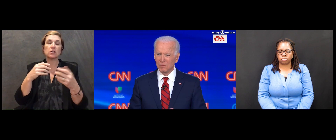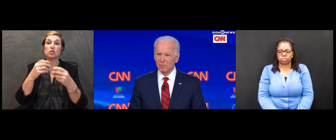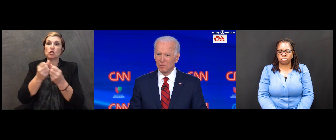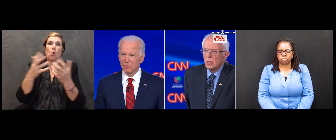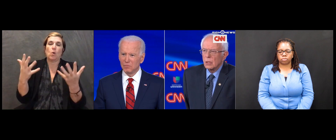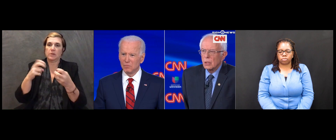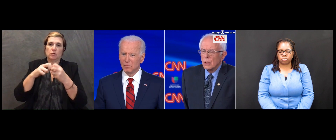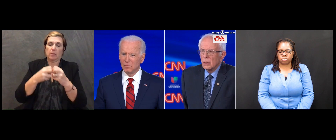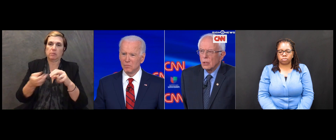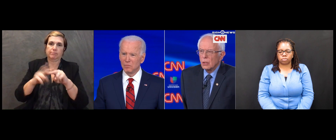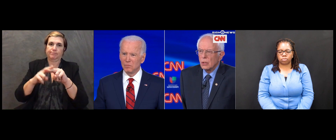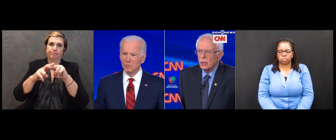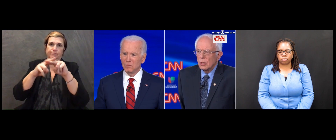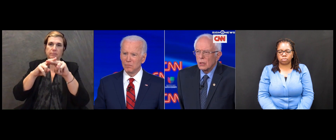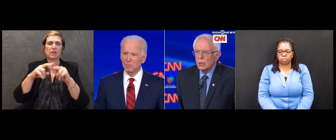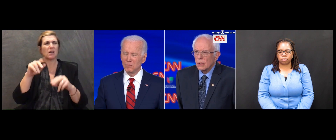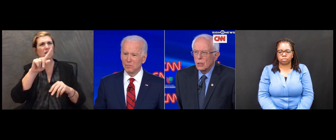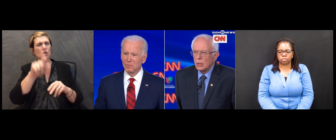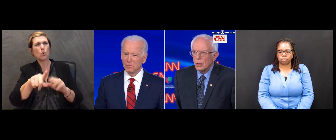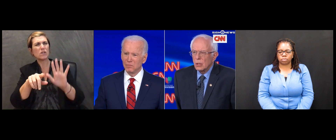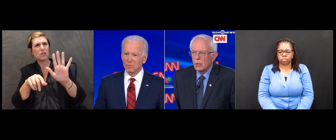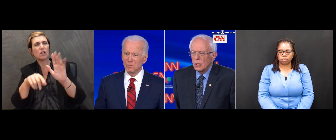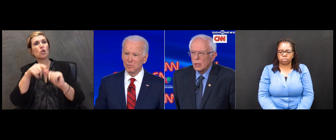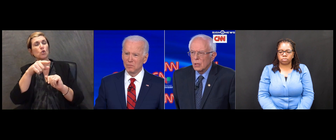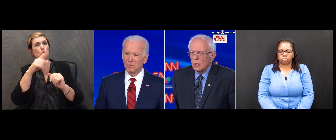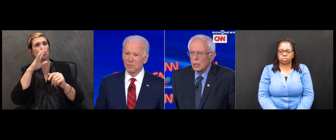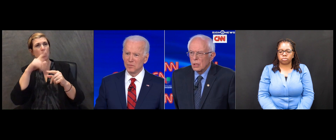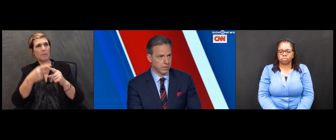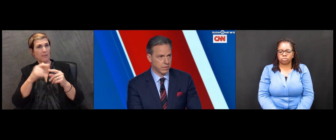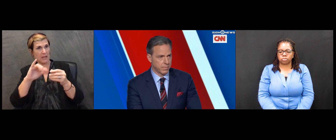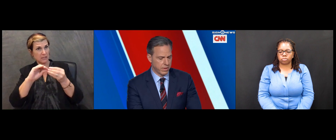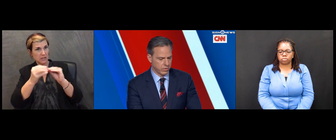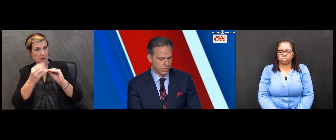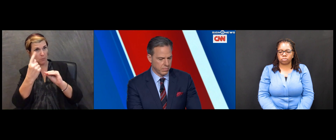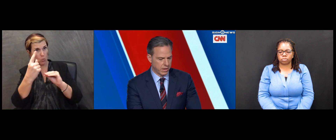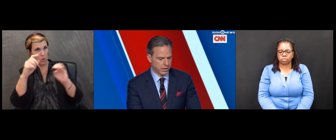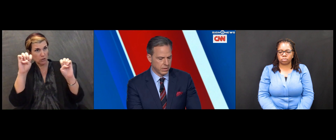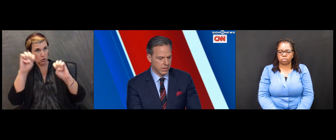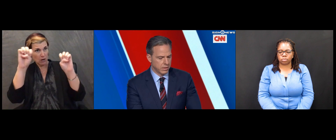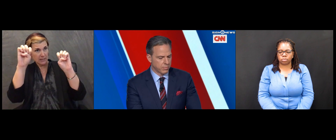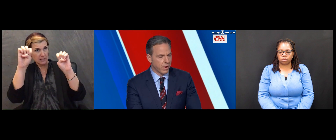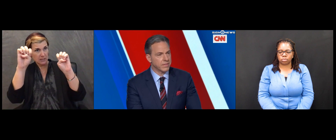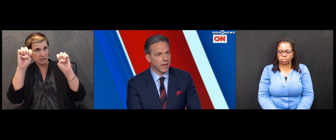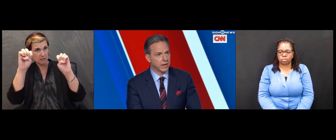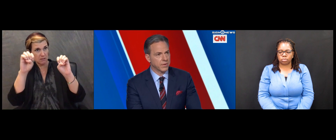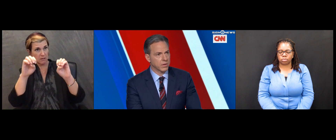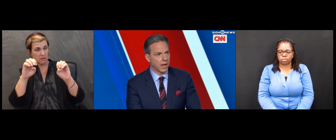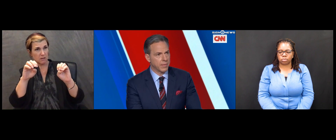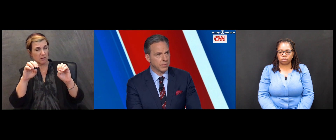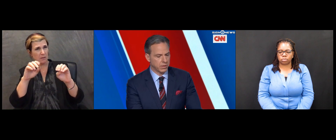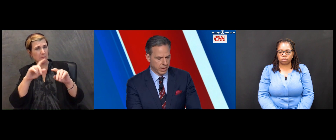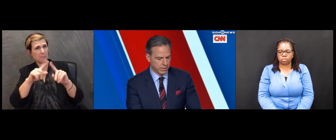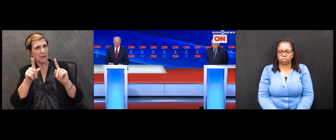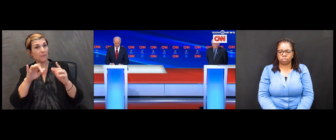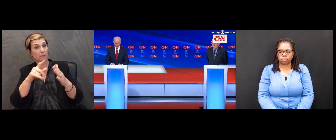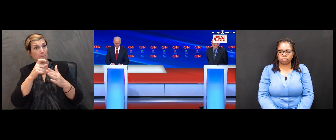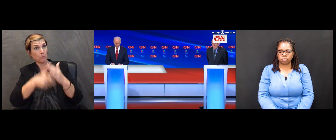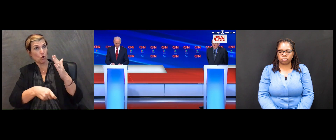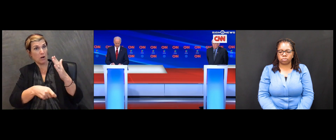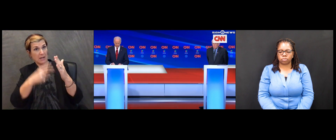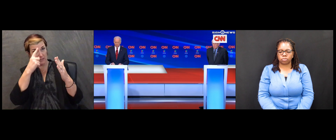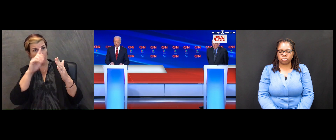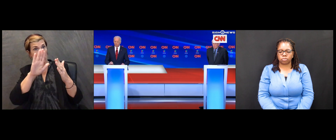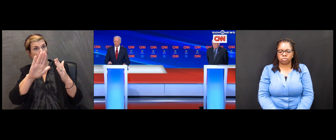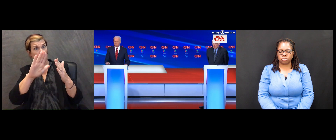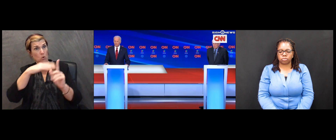let me ask you then, you talk about this being the number one crisis, yes. They told you at the Pentagon. The price tag for your climate plan is